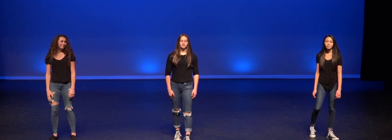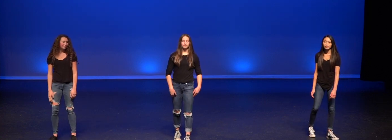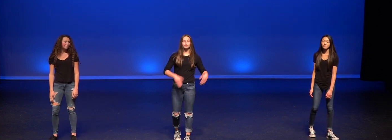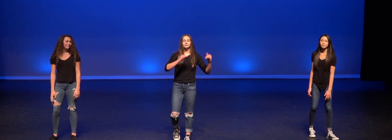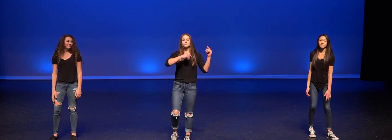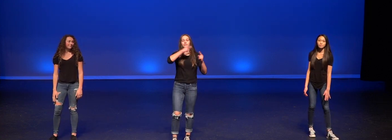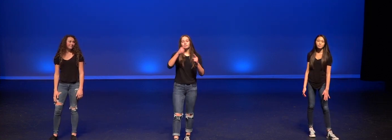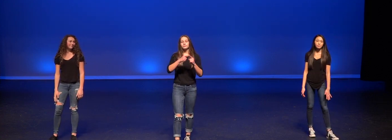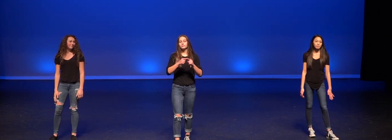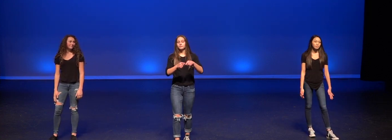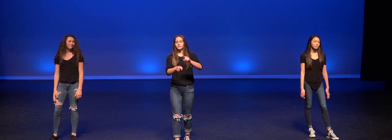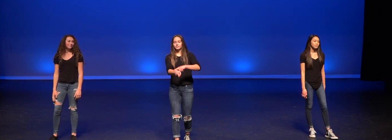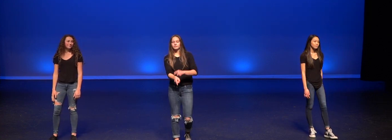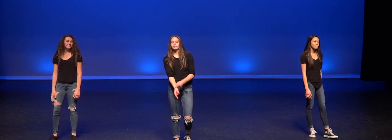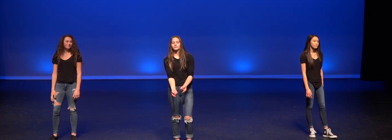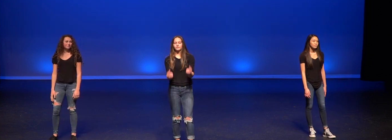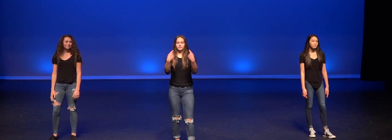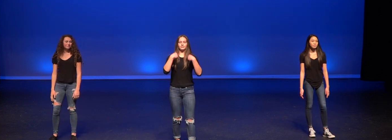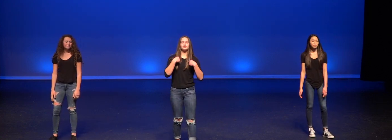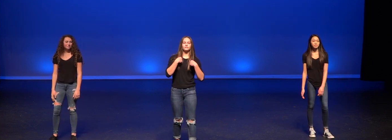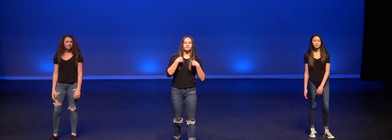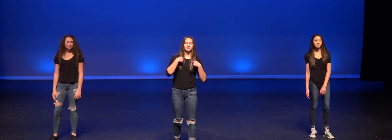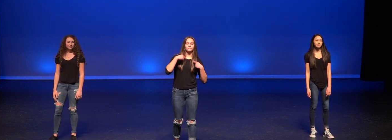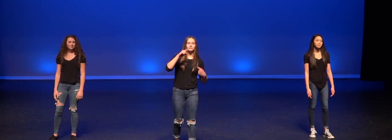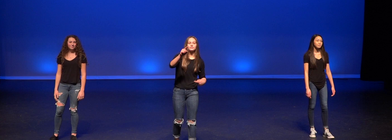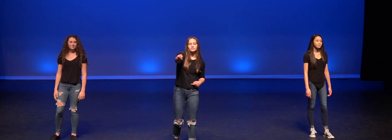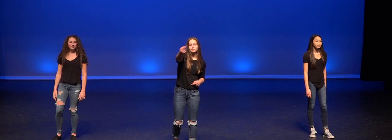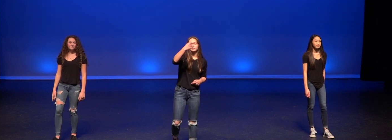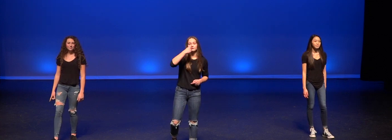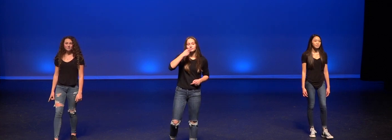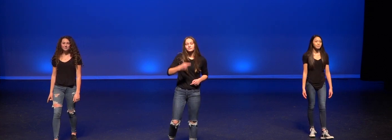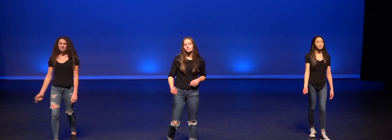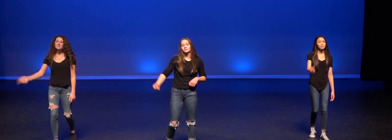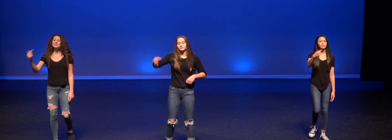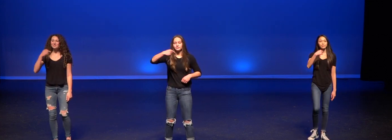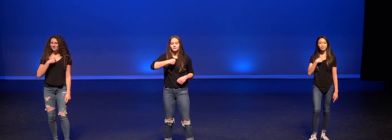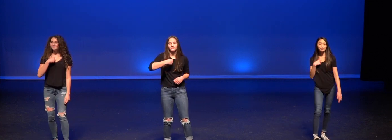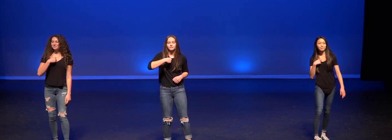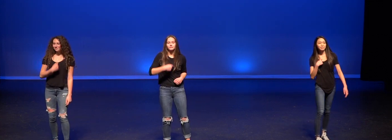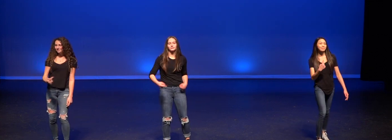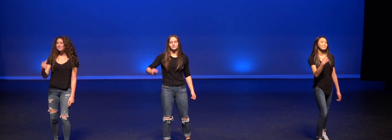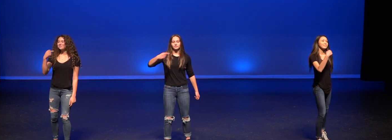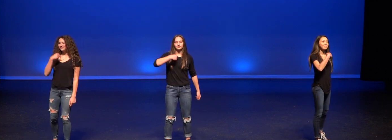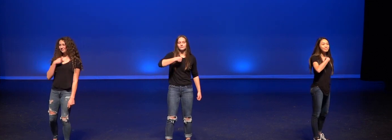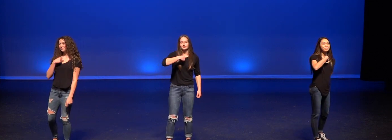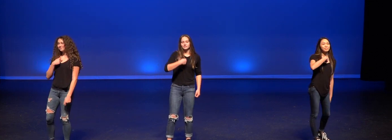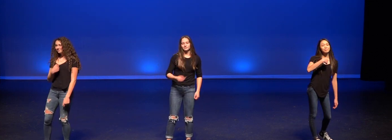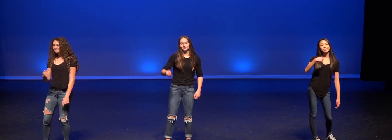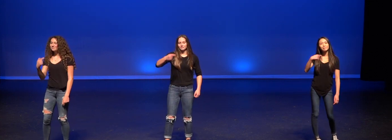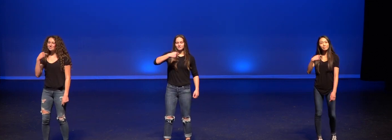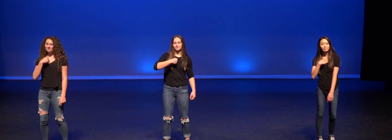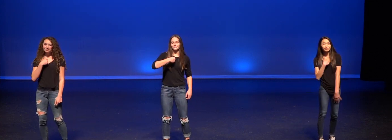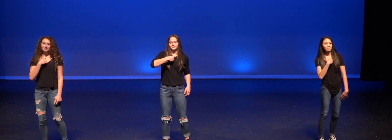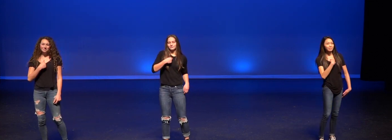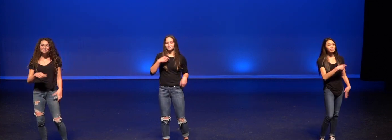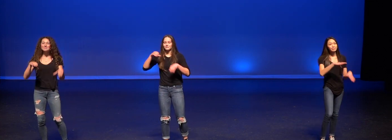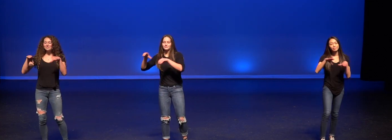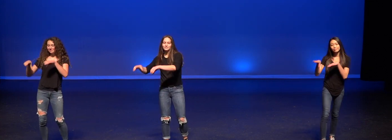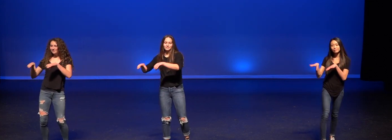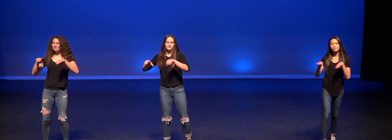I hope when the moment comes, you'll say, I, I,